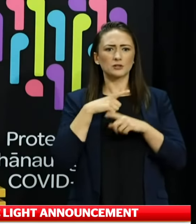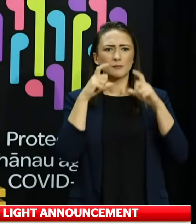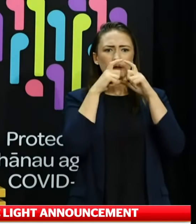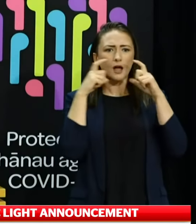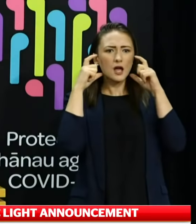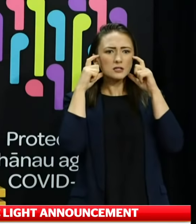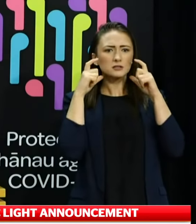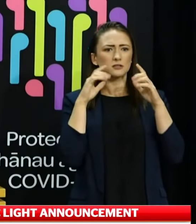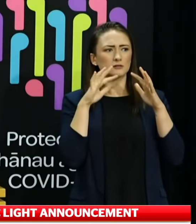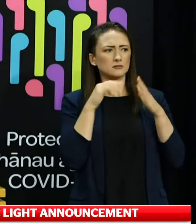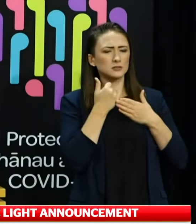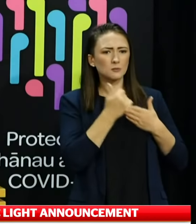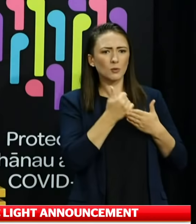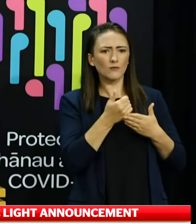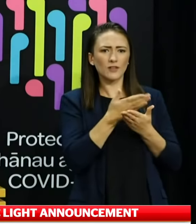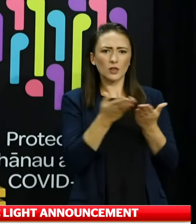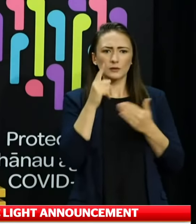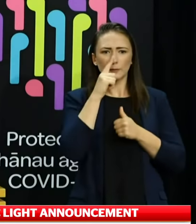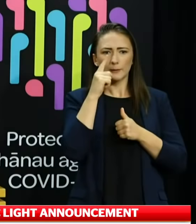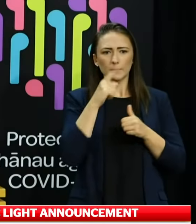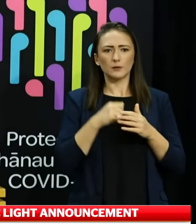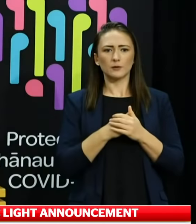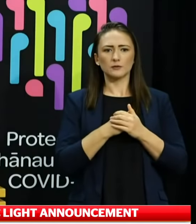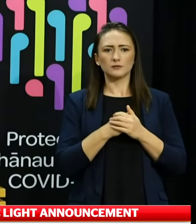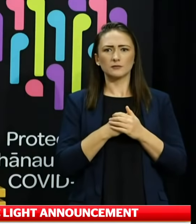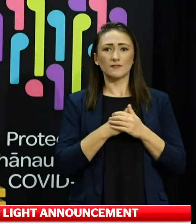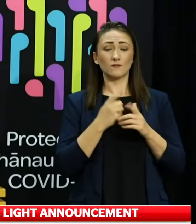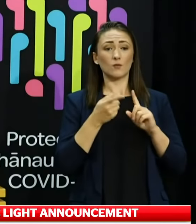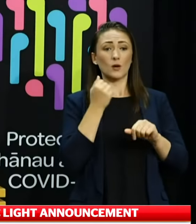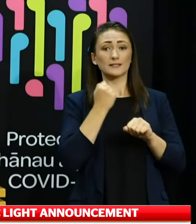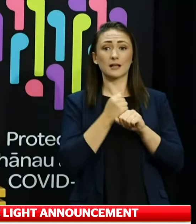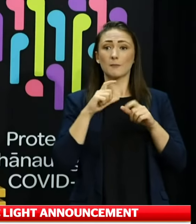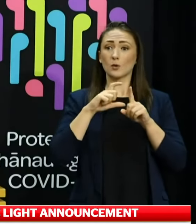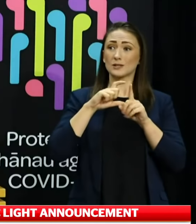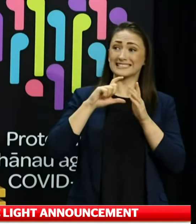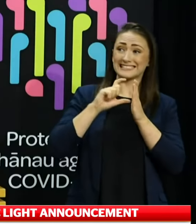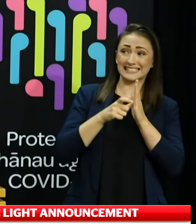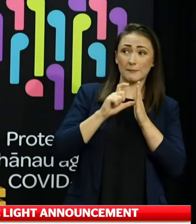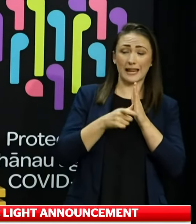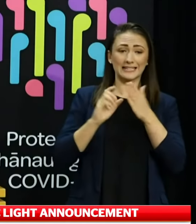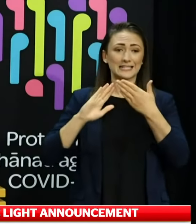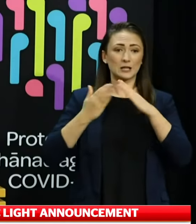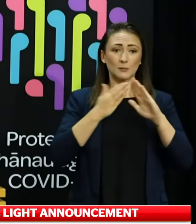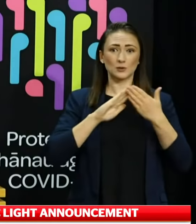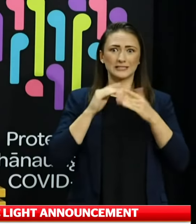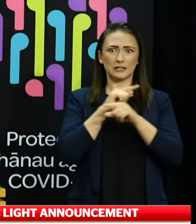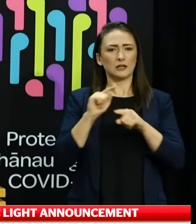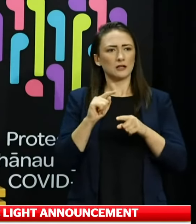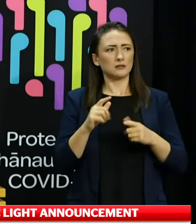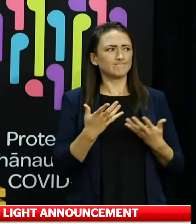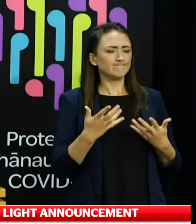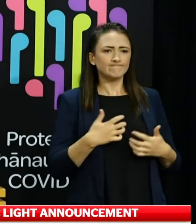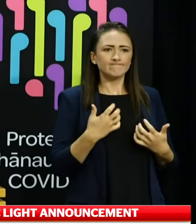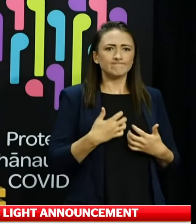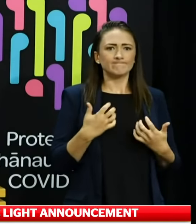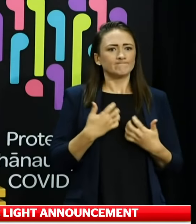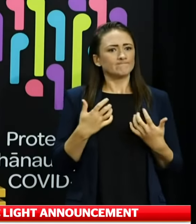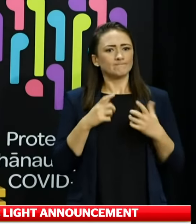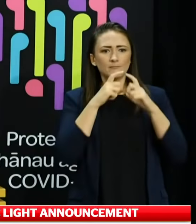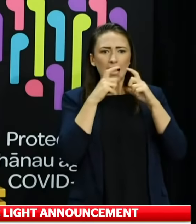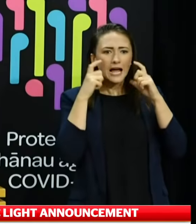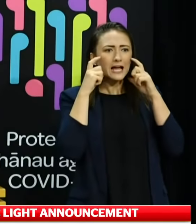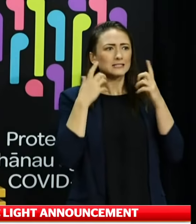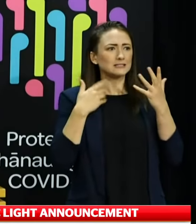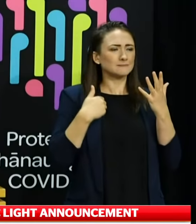got an announcement to make on that immediately, but we are hoping to be in a position to announce some changes there to make that an